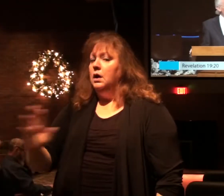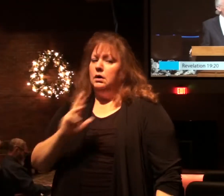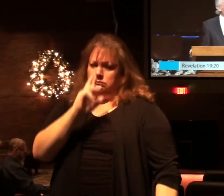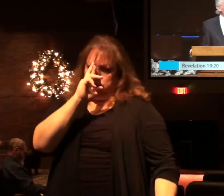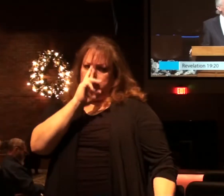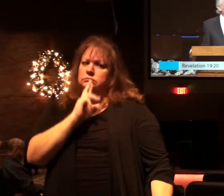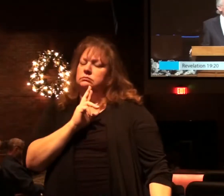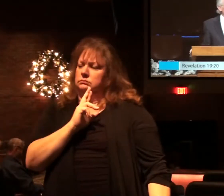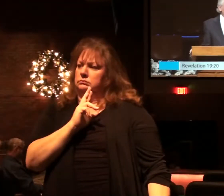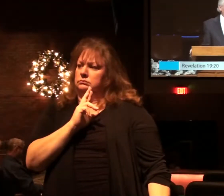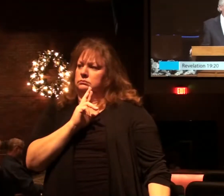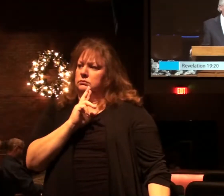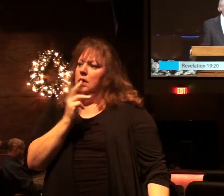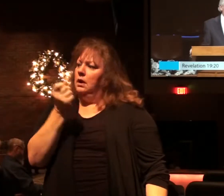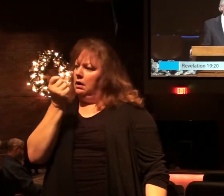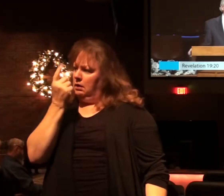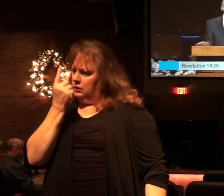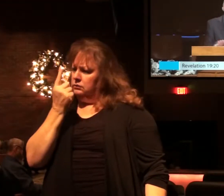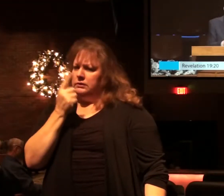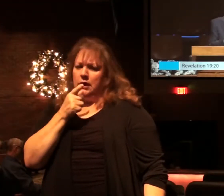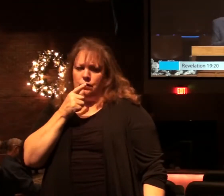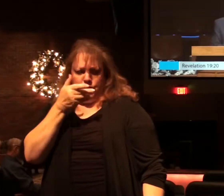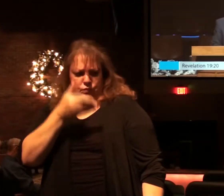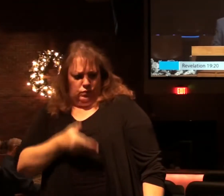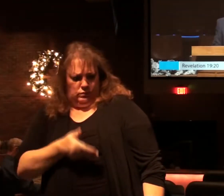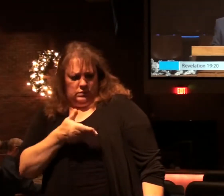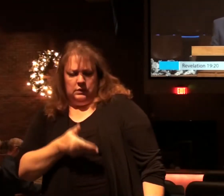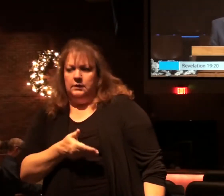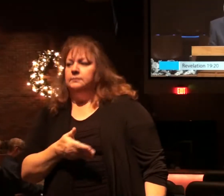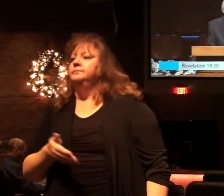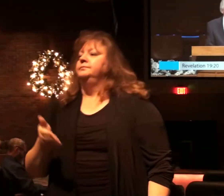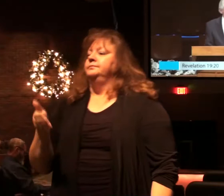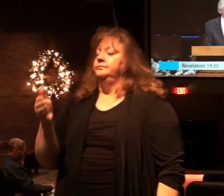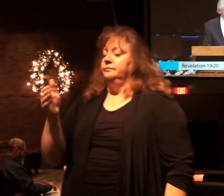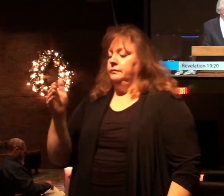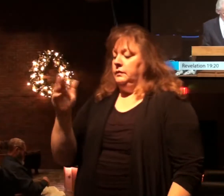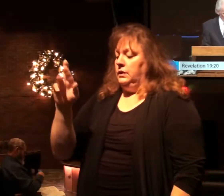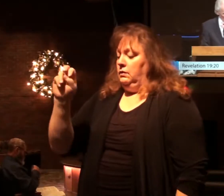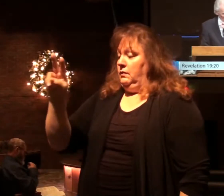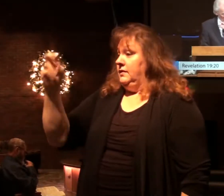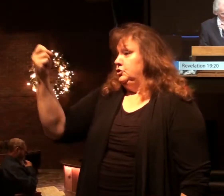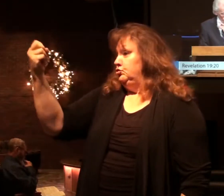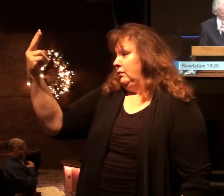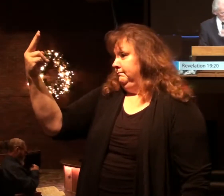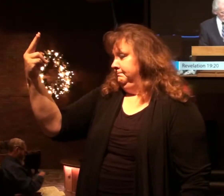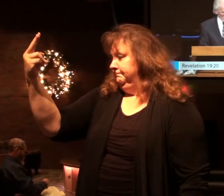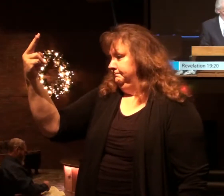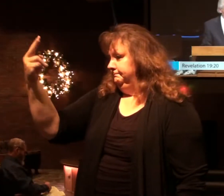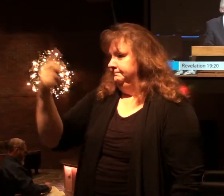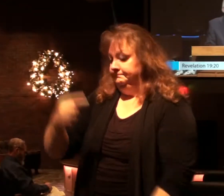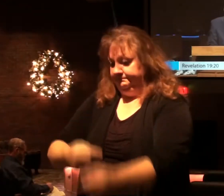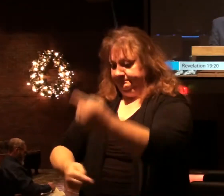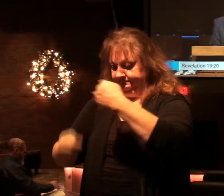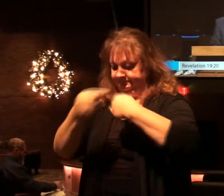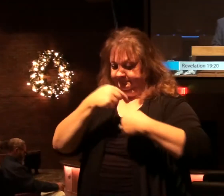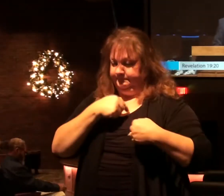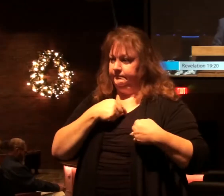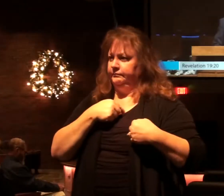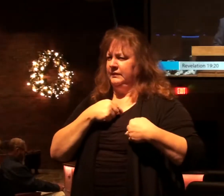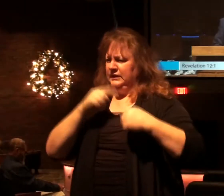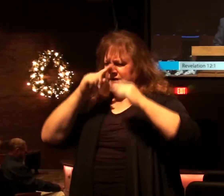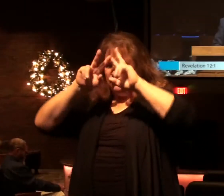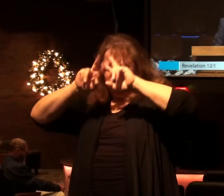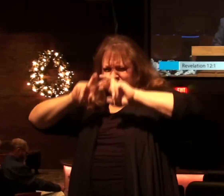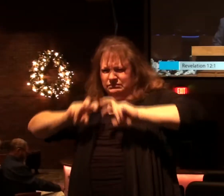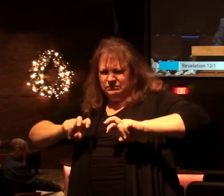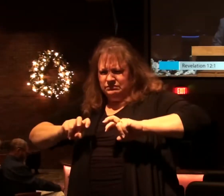But we must understand something of him. But first, come back to chapter 12. We have to sort